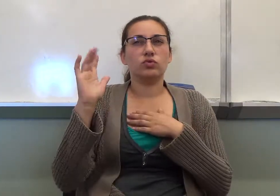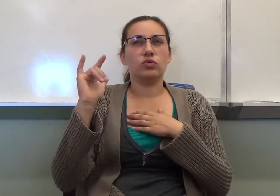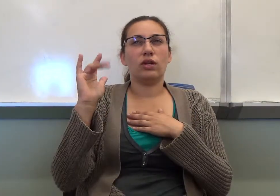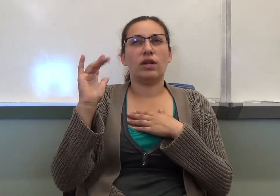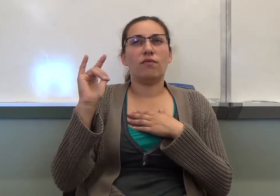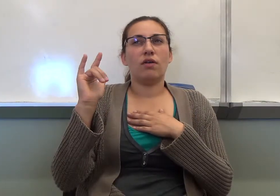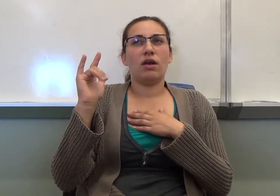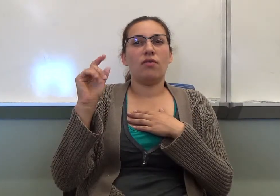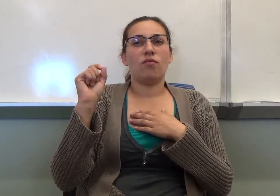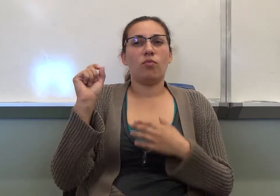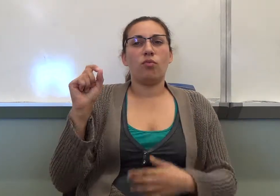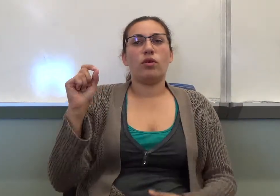25.1.